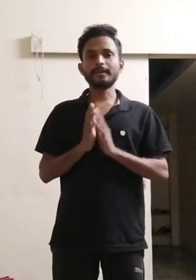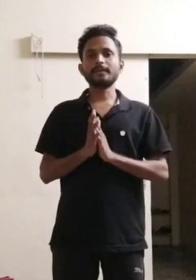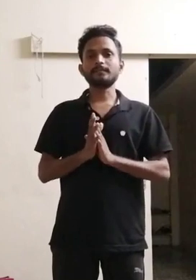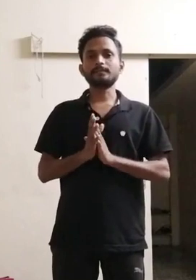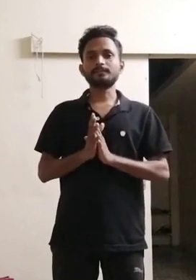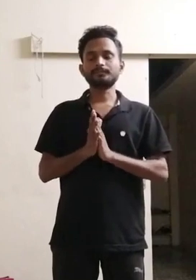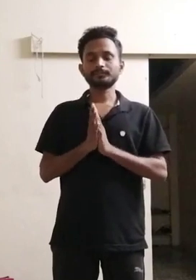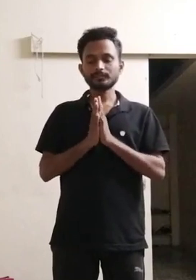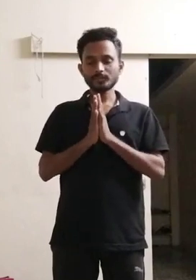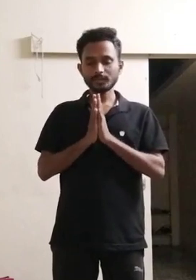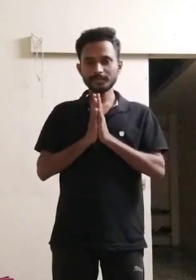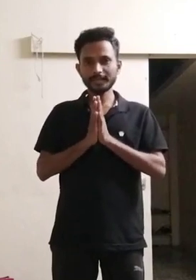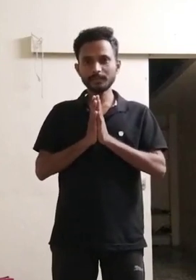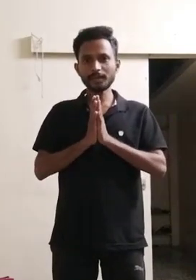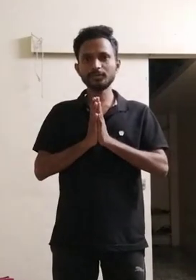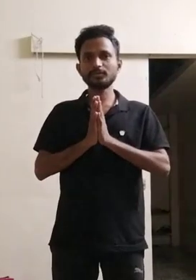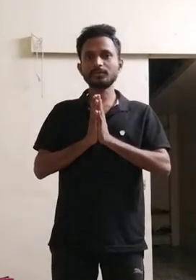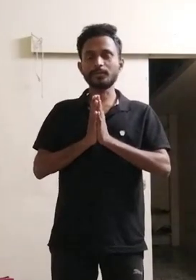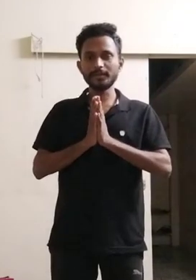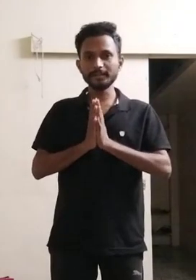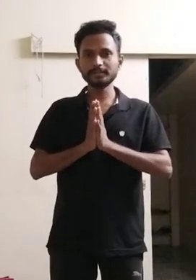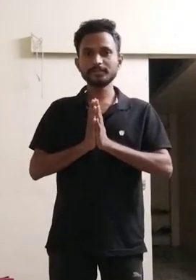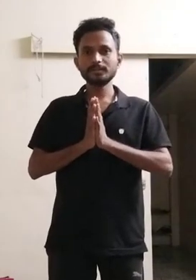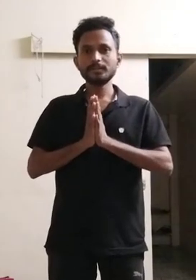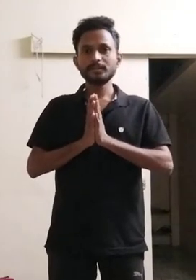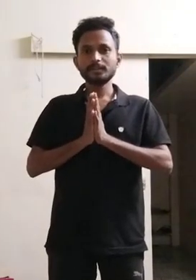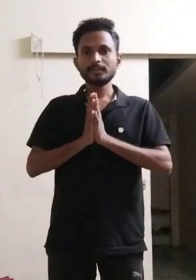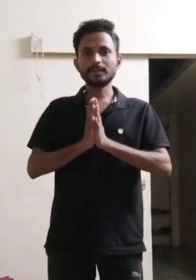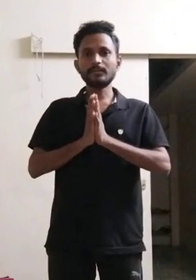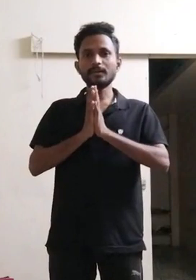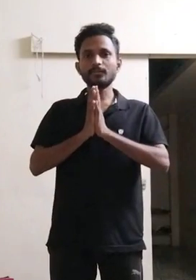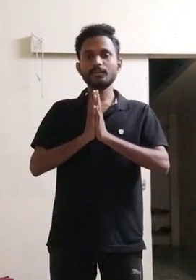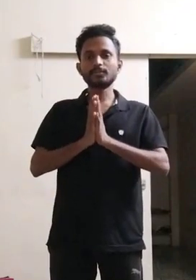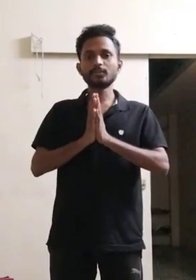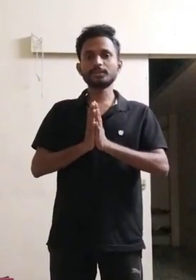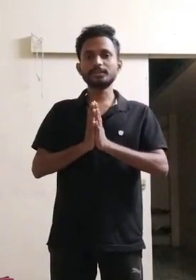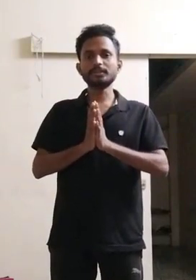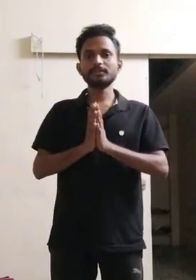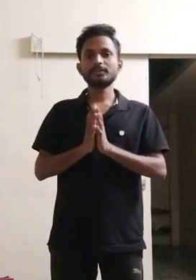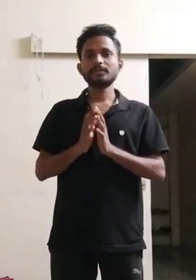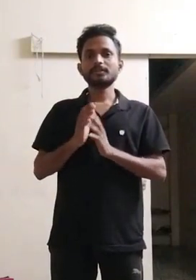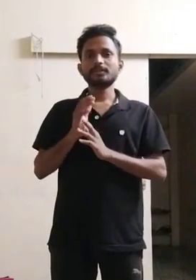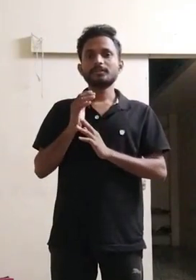independent. Second point is Java virtual machine.